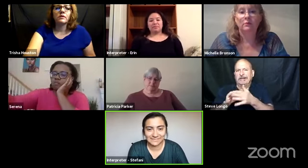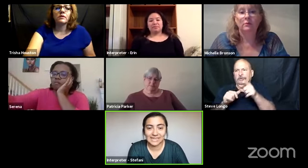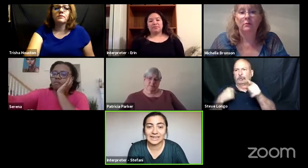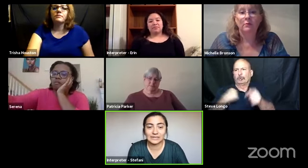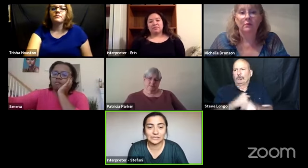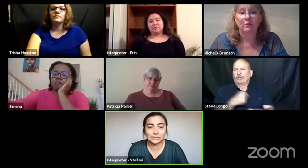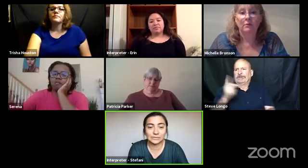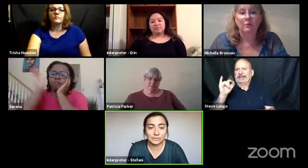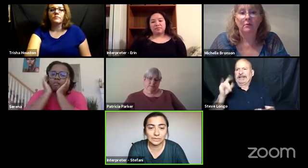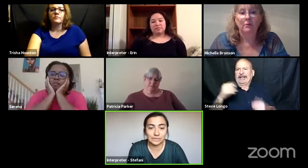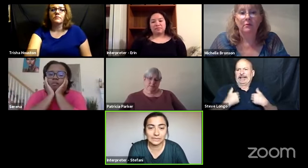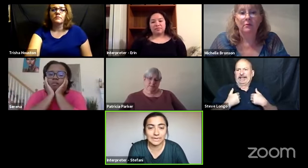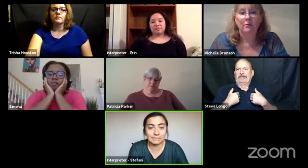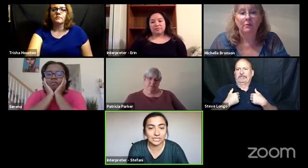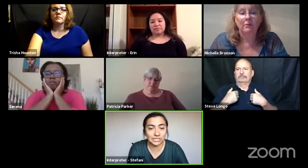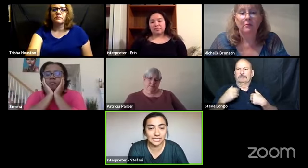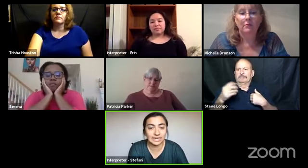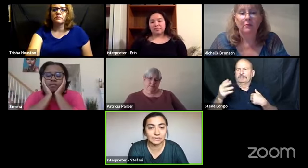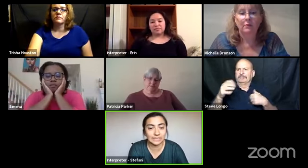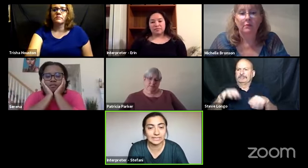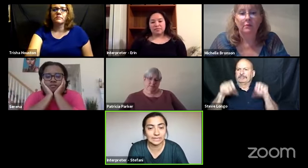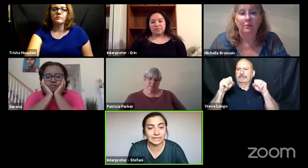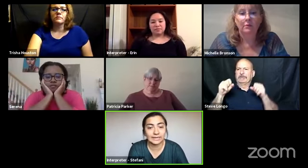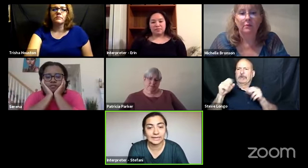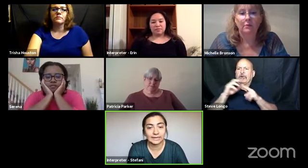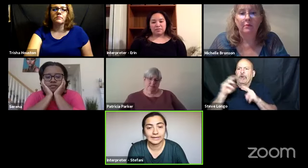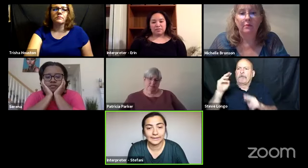And I also do want to make mention that we did